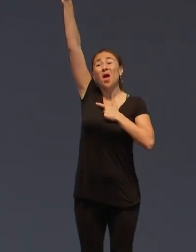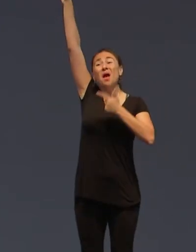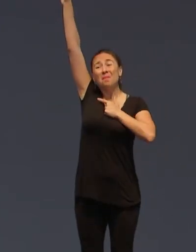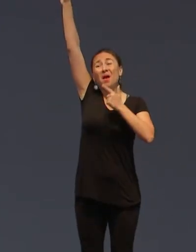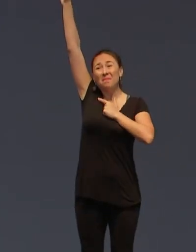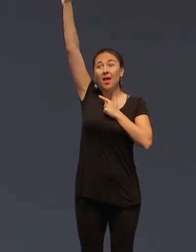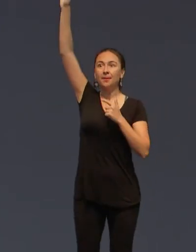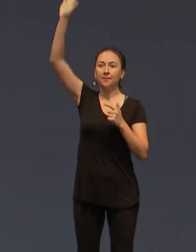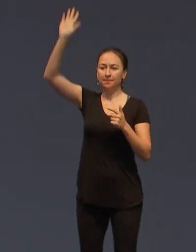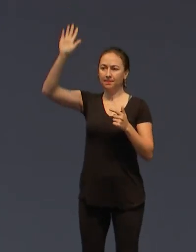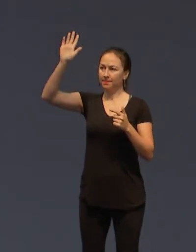Oh, I know.